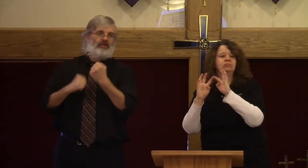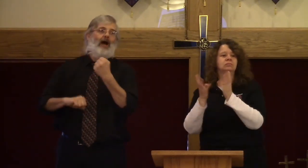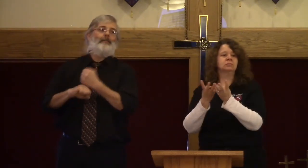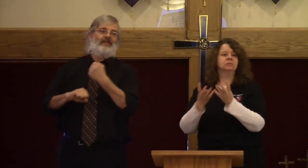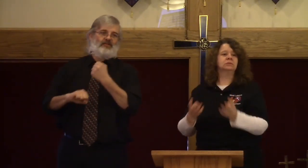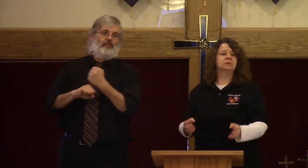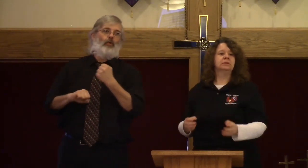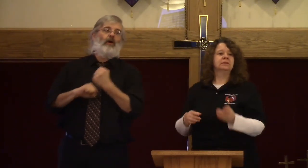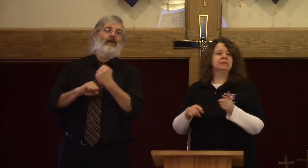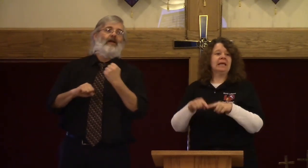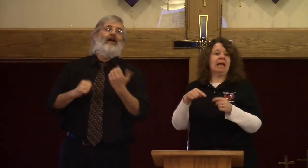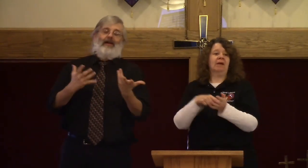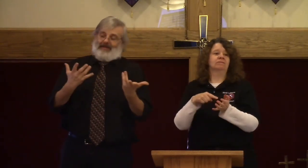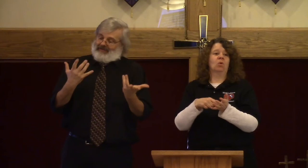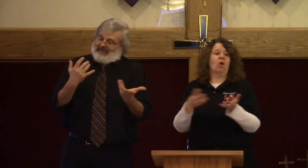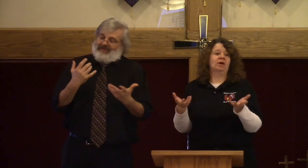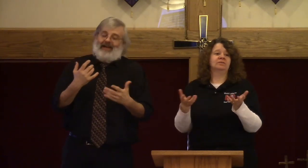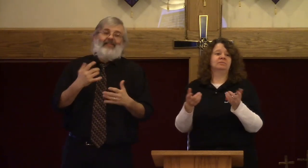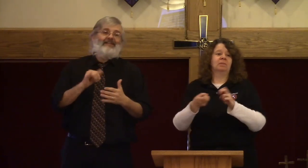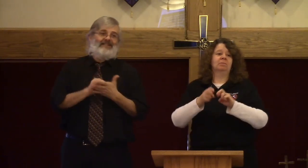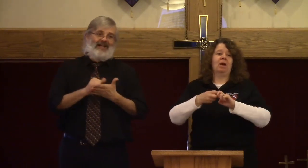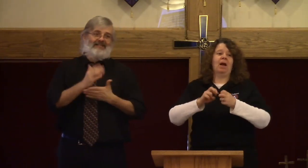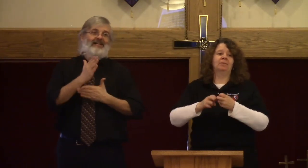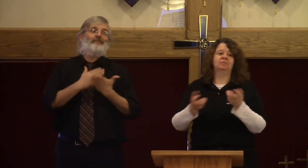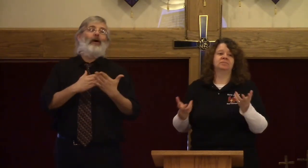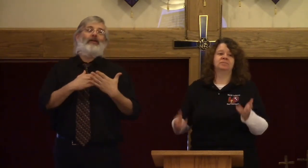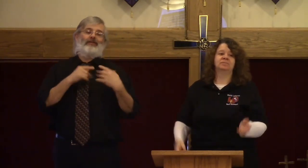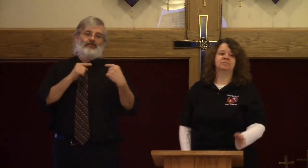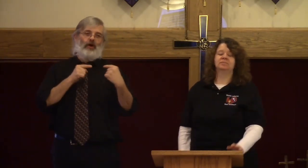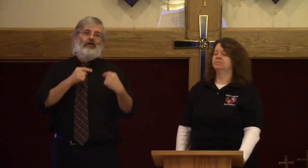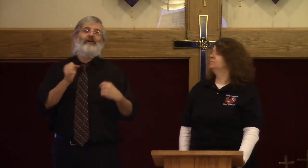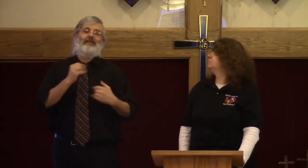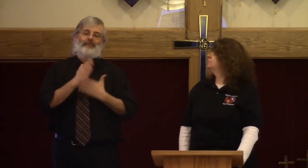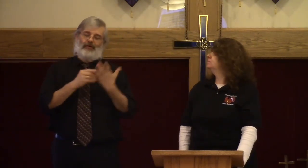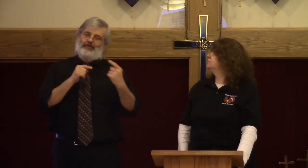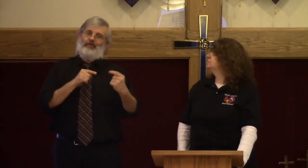workshop and the support. Yeah, and that's part of their struggle. That's part of the struggle.